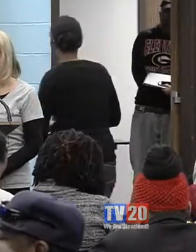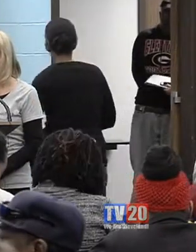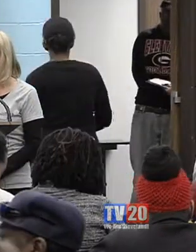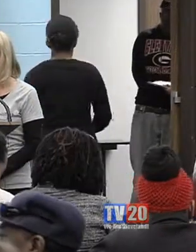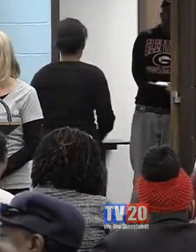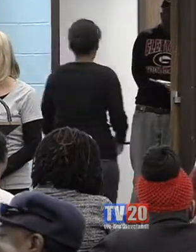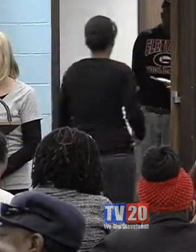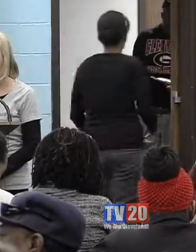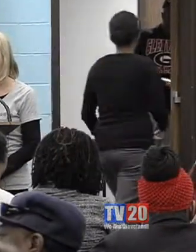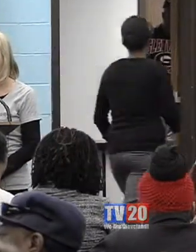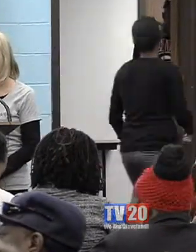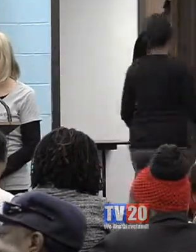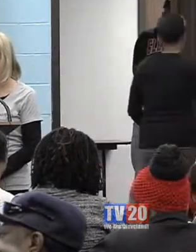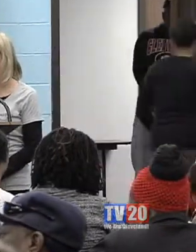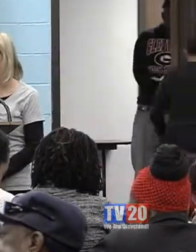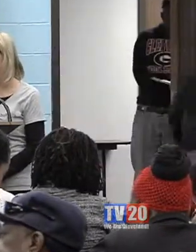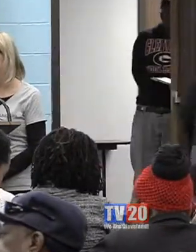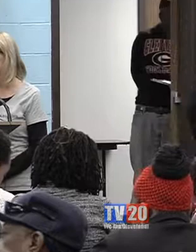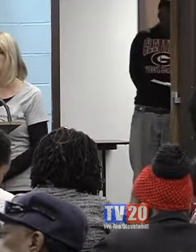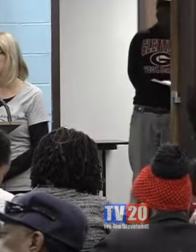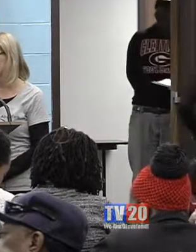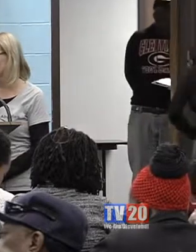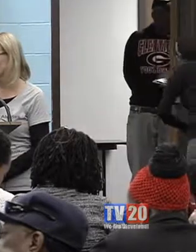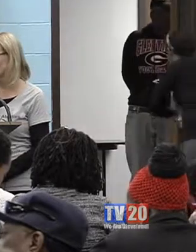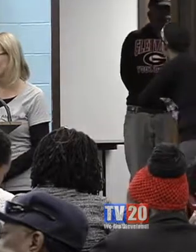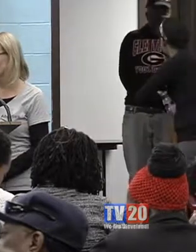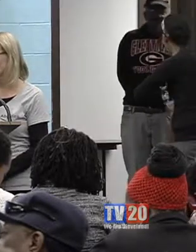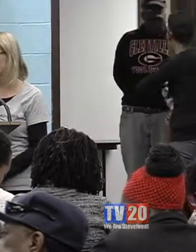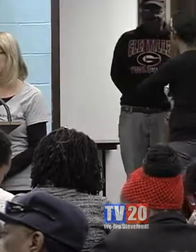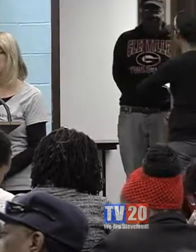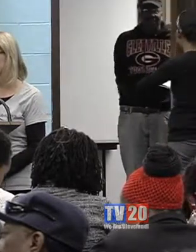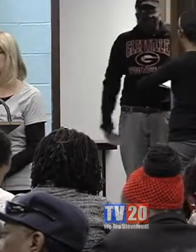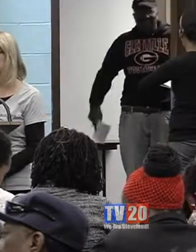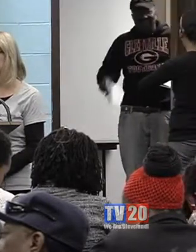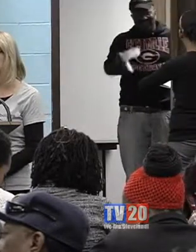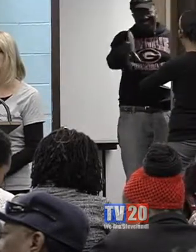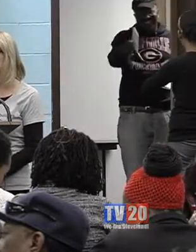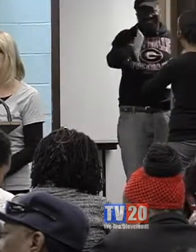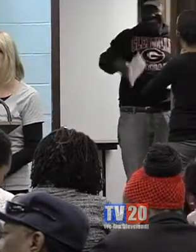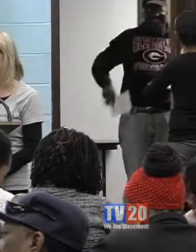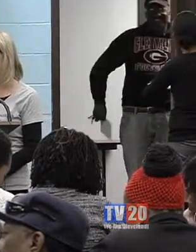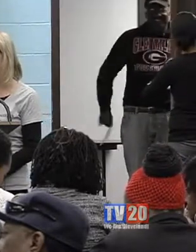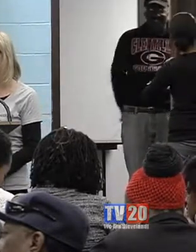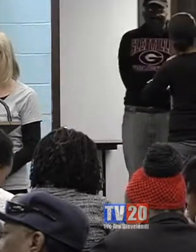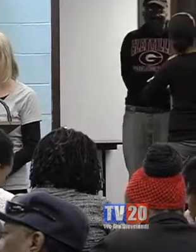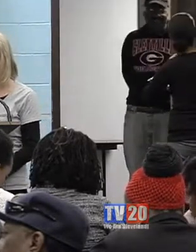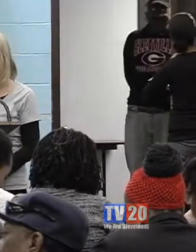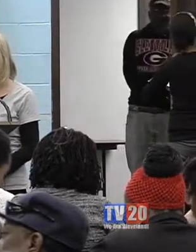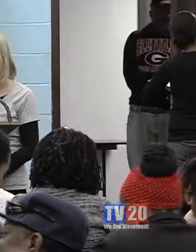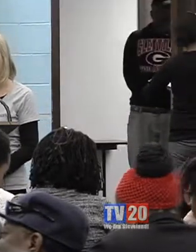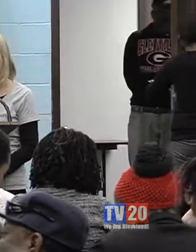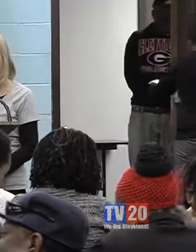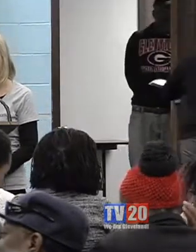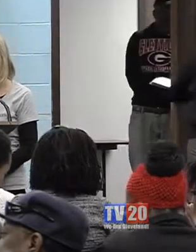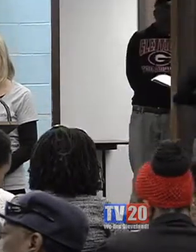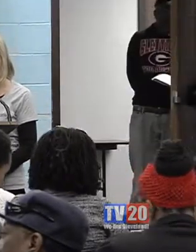that, but there's one thing before, do you need help? Because we don't just see a cane and say, do you need